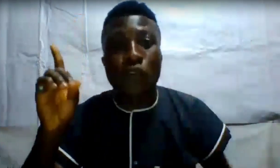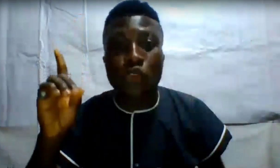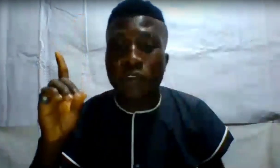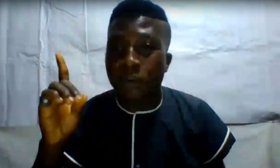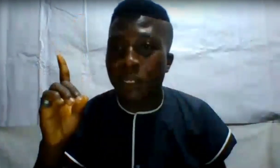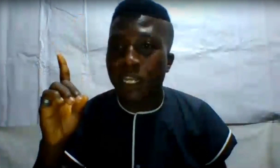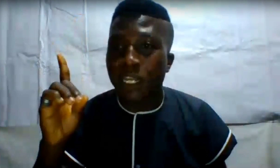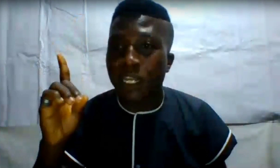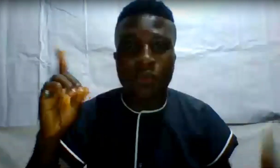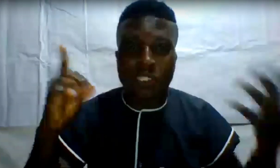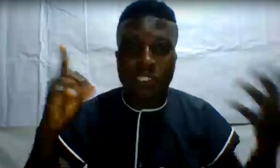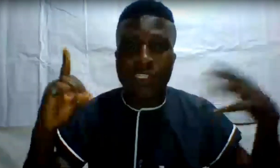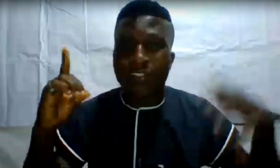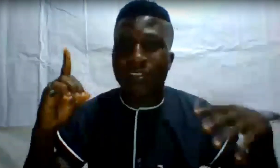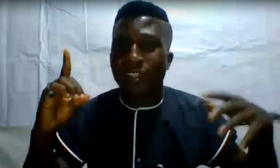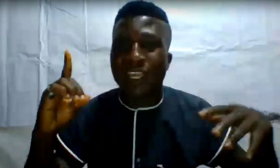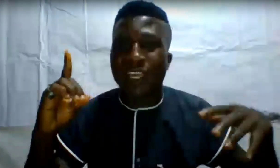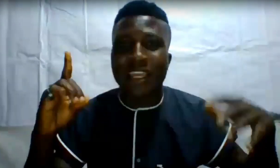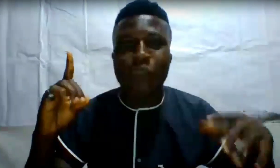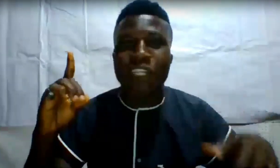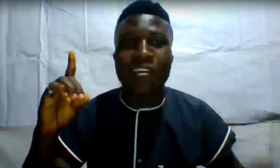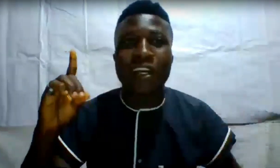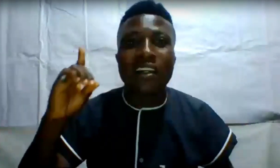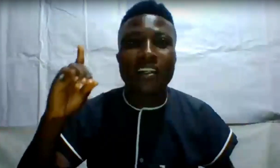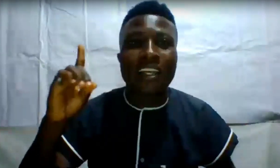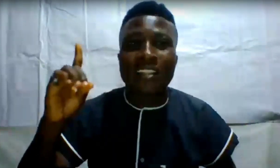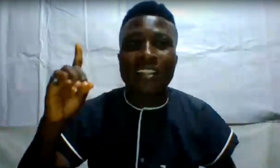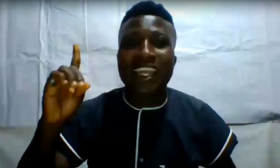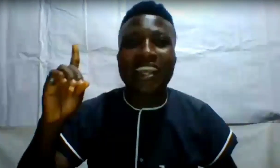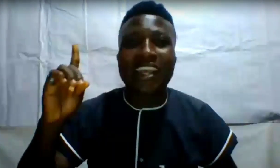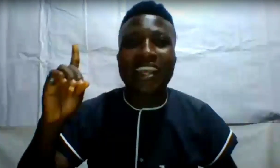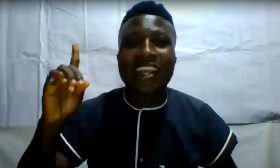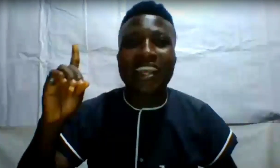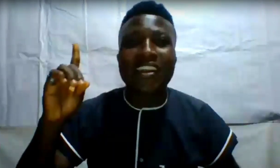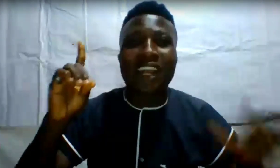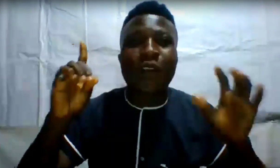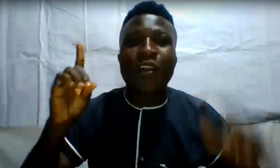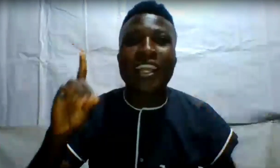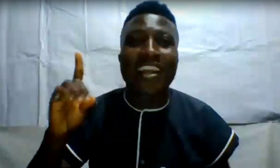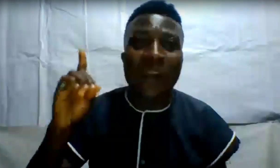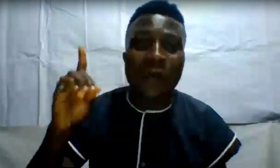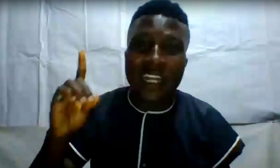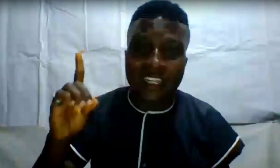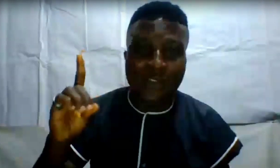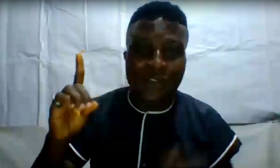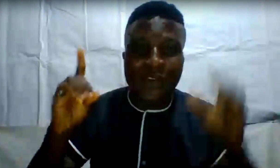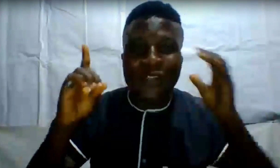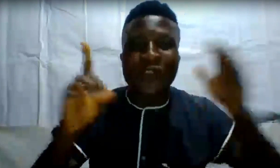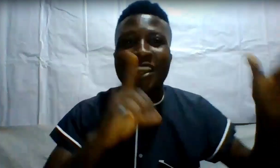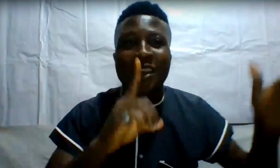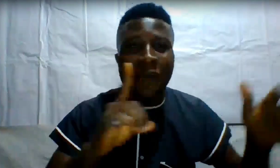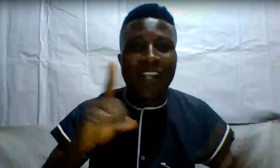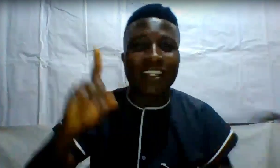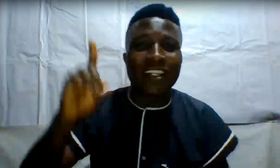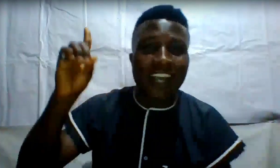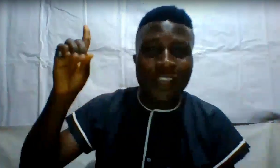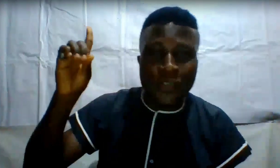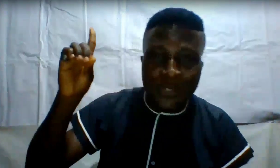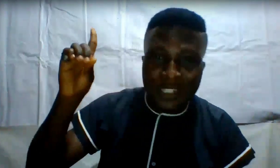who are familiar, who stays here in Abuja, there's an area called Area 1. If you're going to Area 1 and you do this, every driver